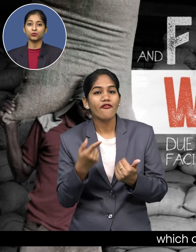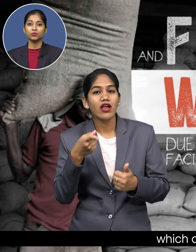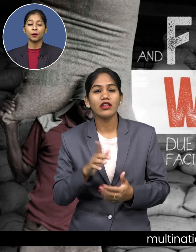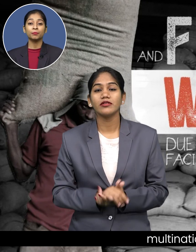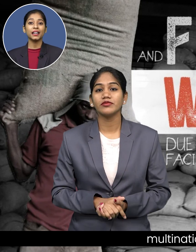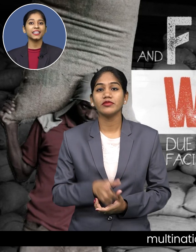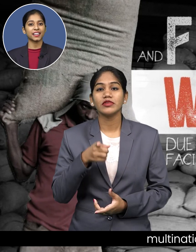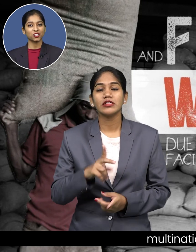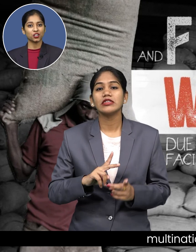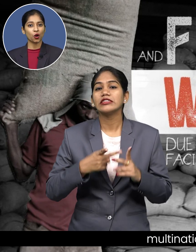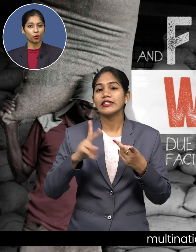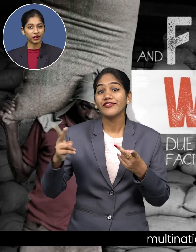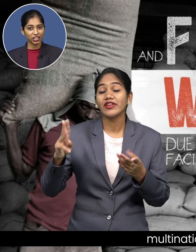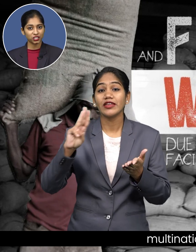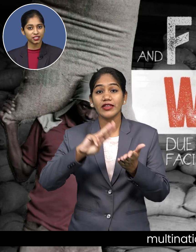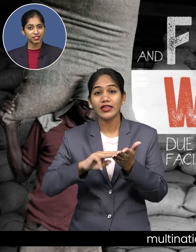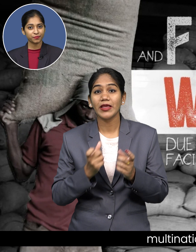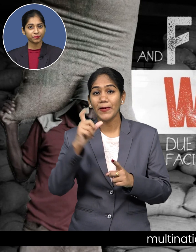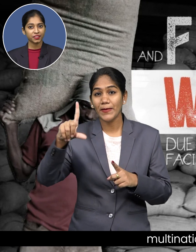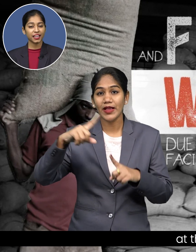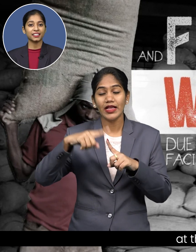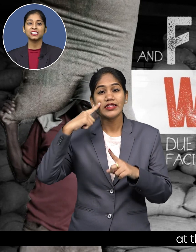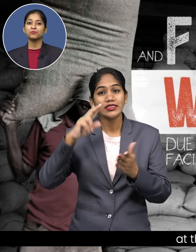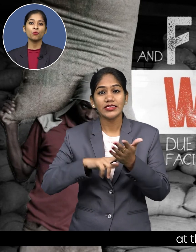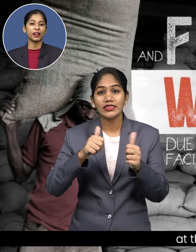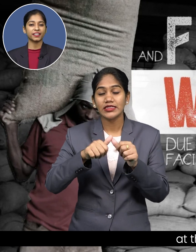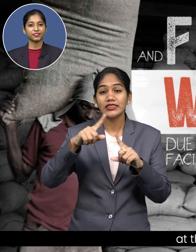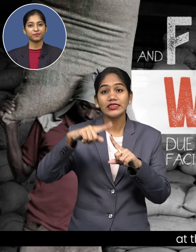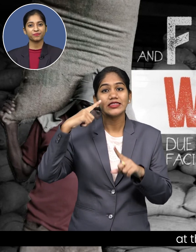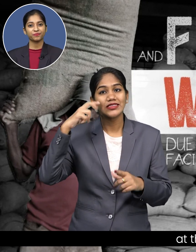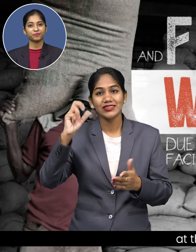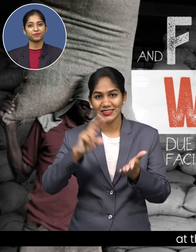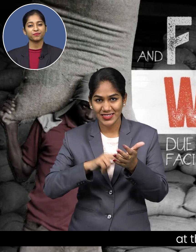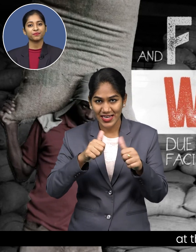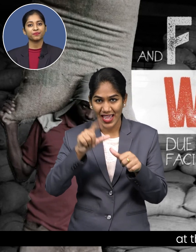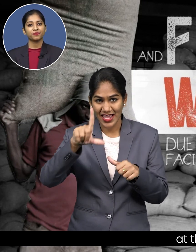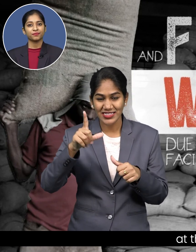only to multinational corporations at this moment.